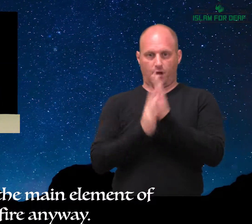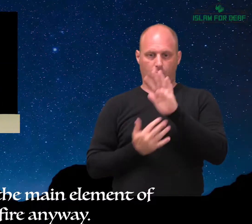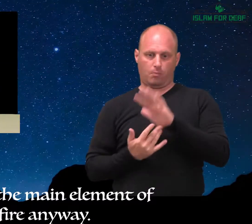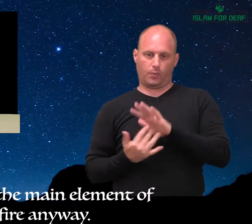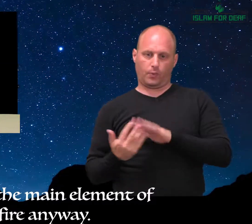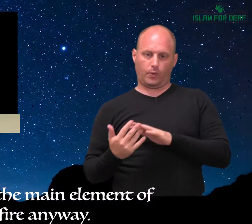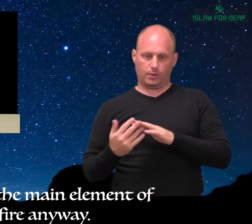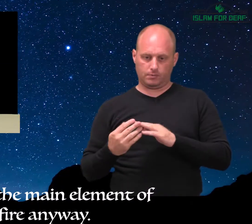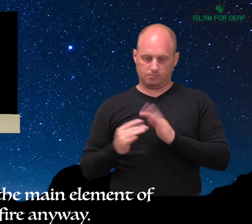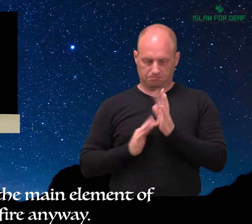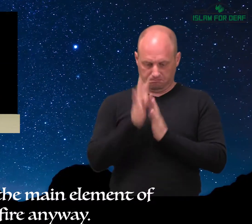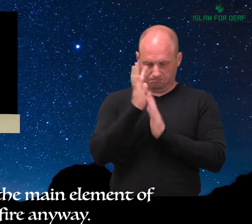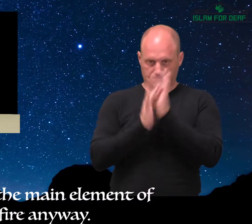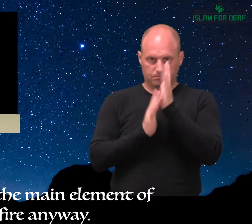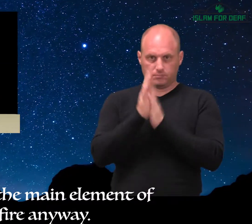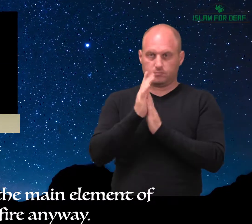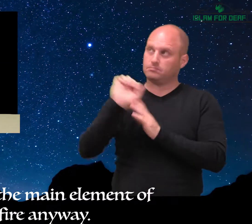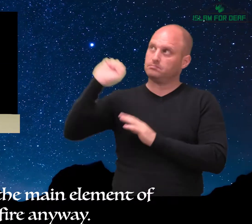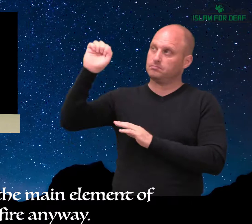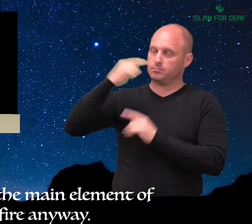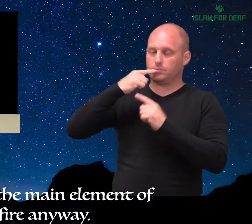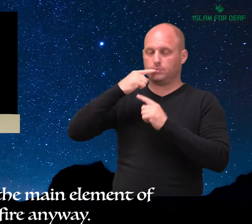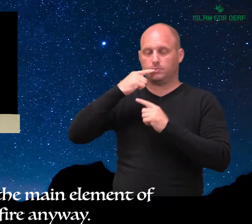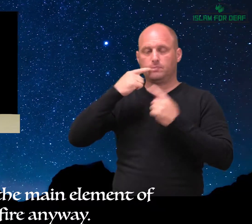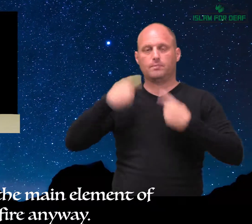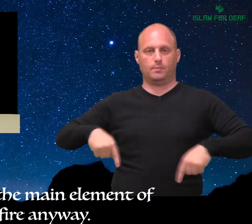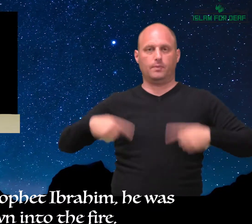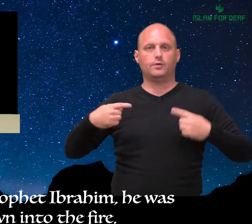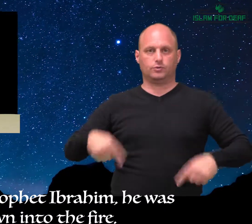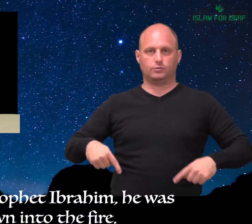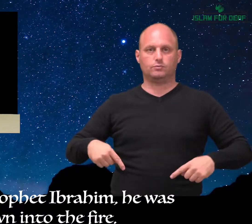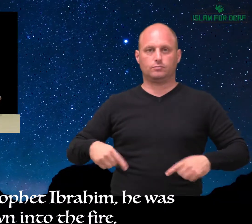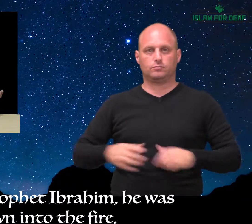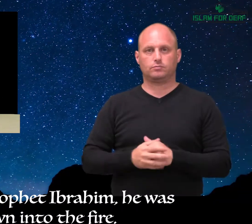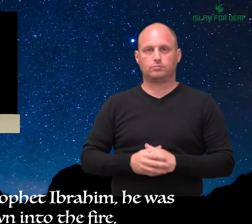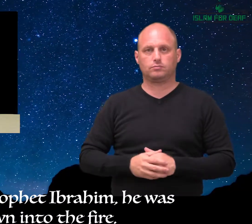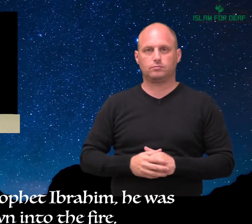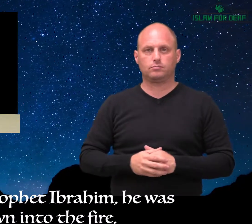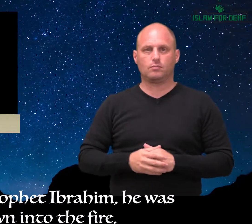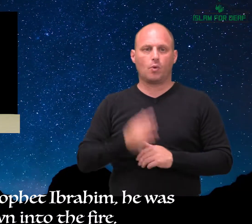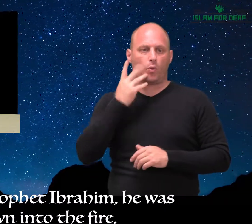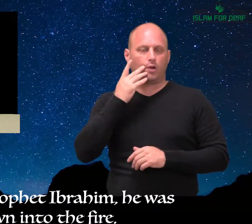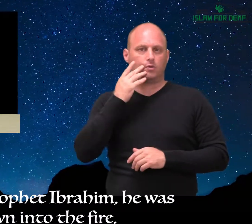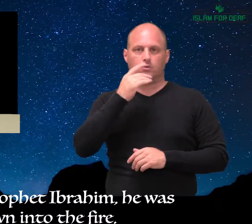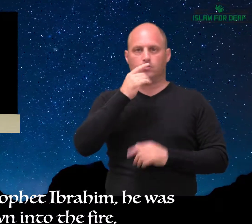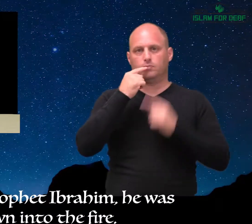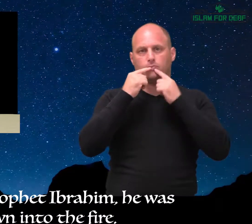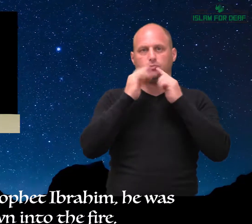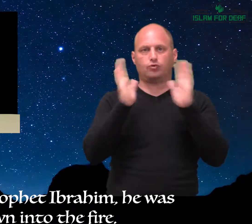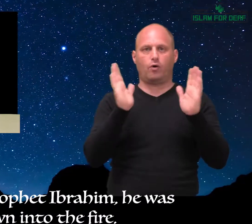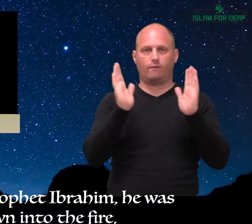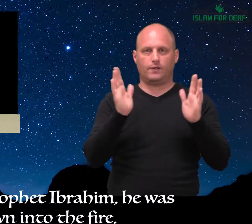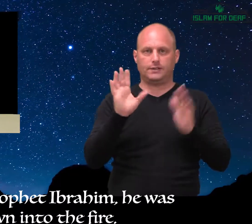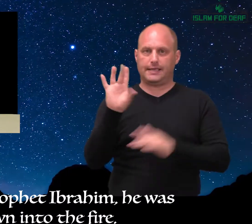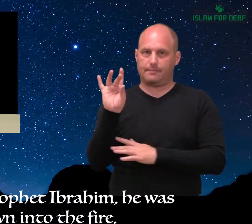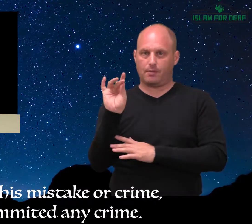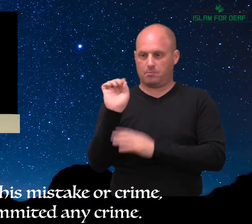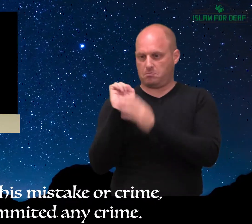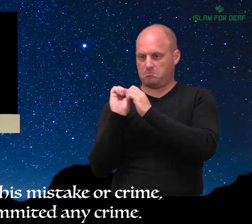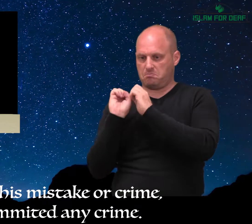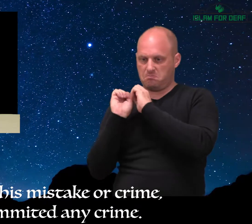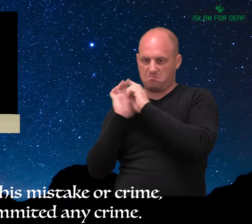is the main element of the fire anyway. But when the Prophet Ibrahim, he was thrown into the fire